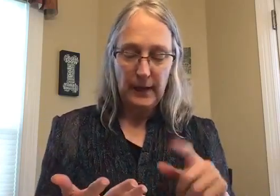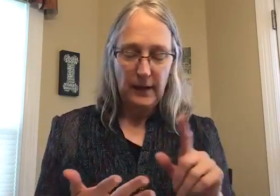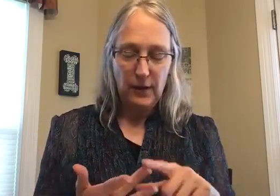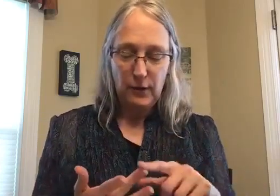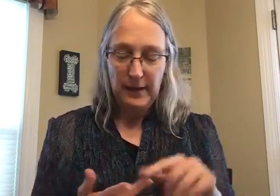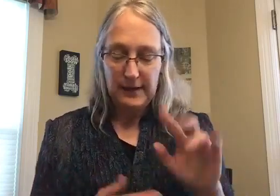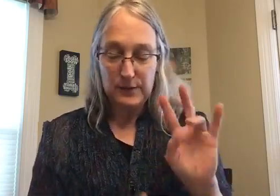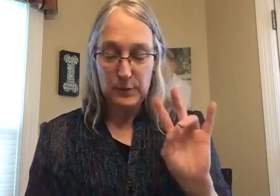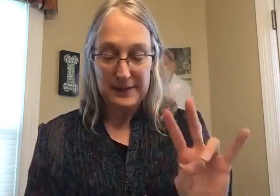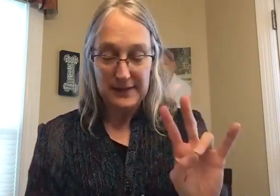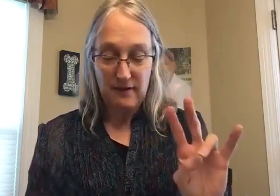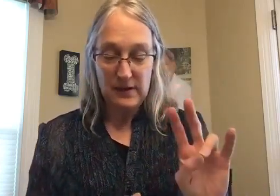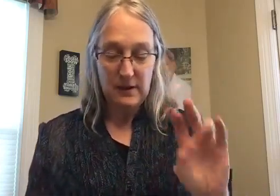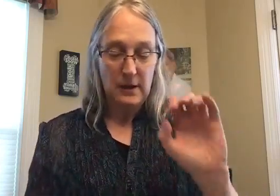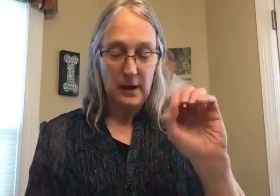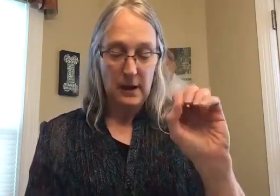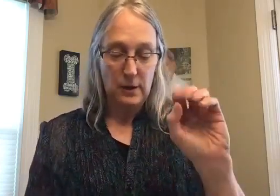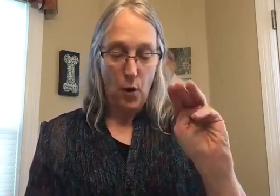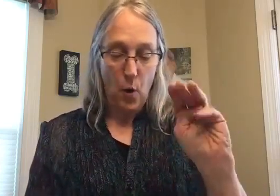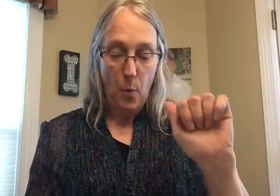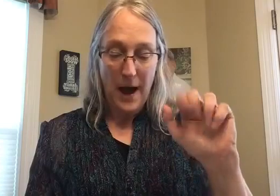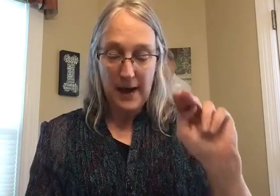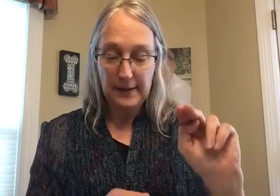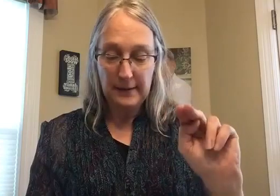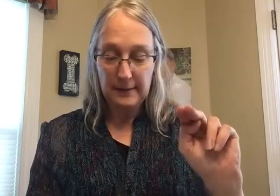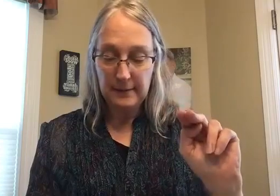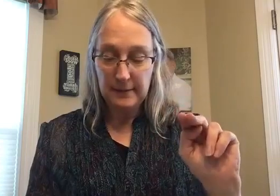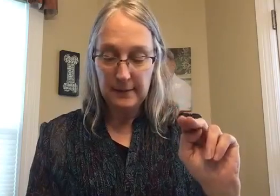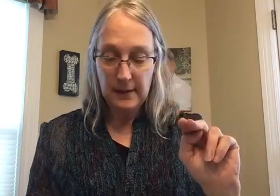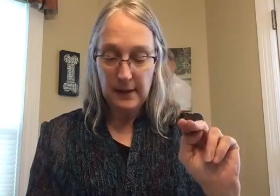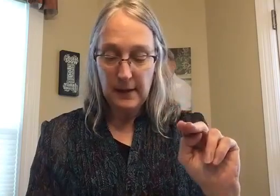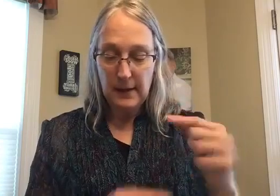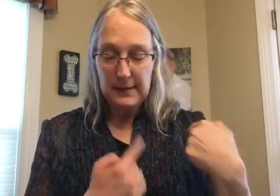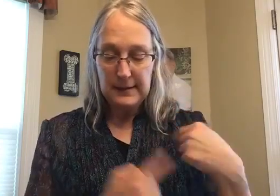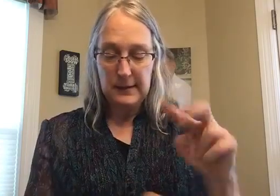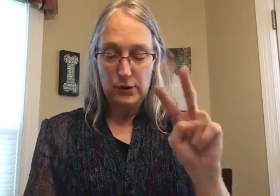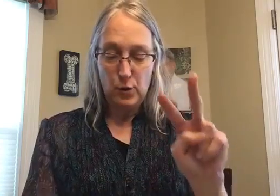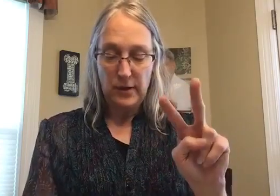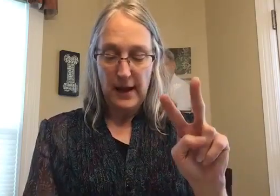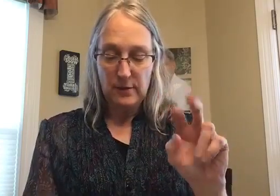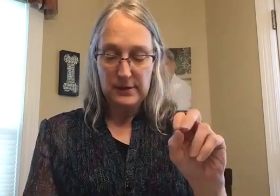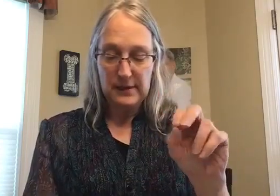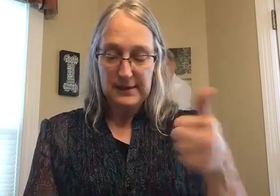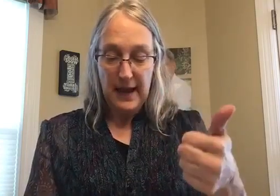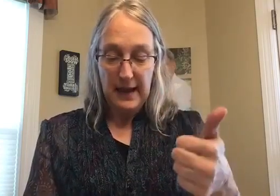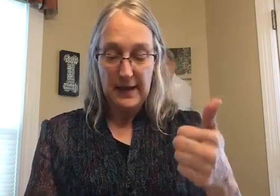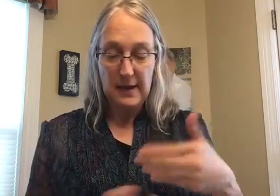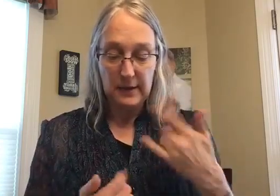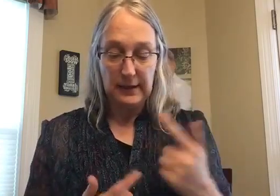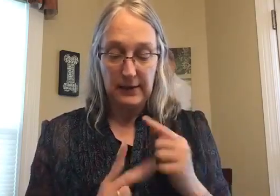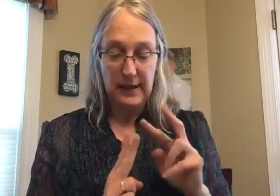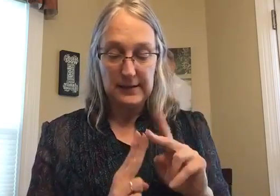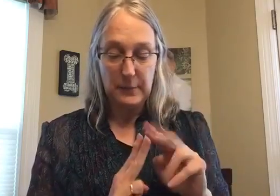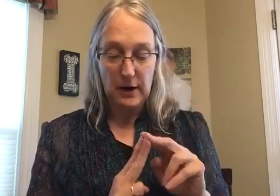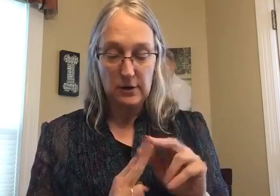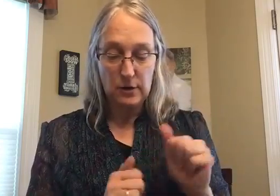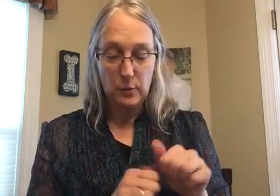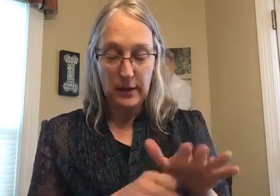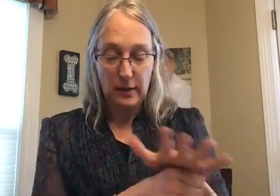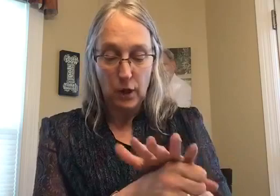So I think this would be 7 in Oman. Since 2010, Young Living has partnered with